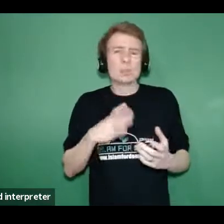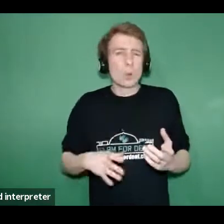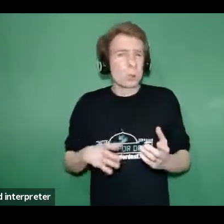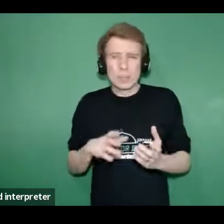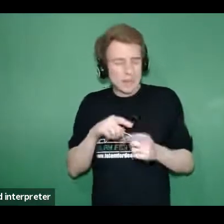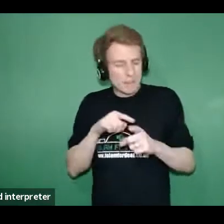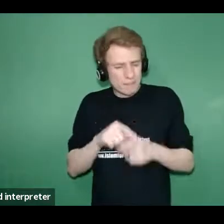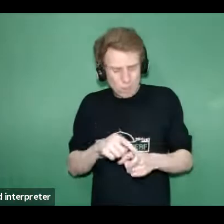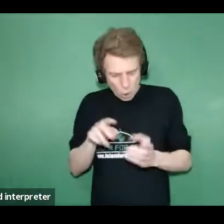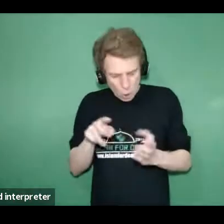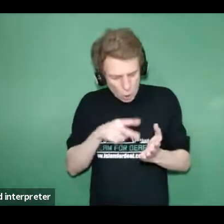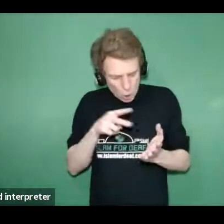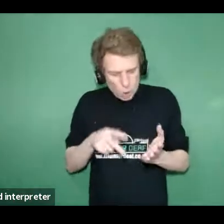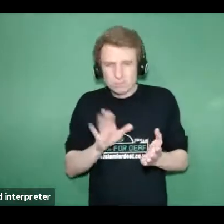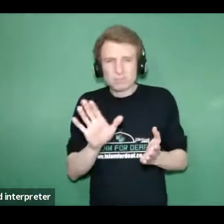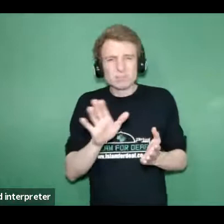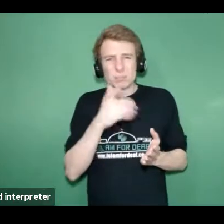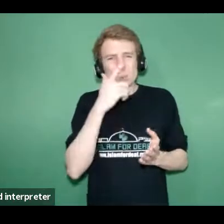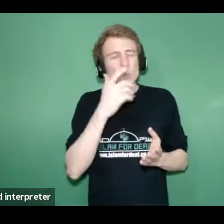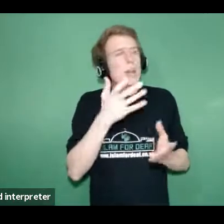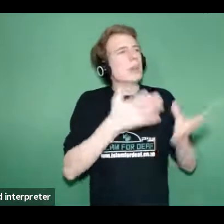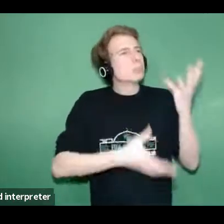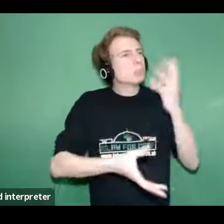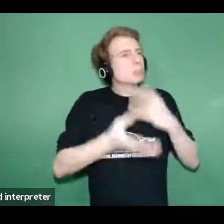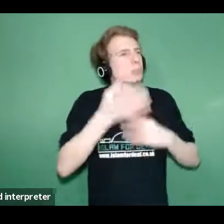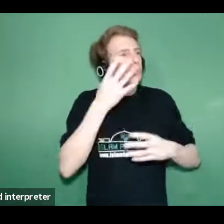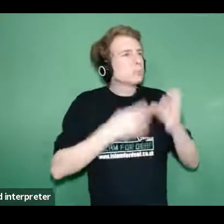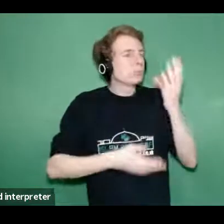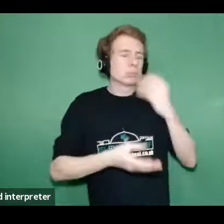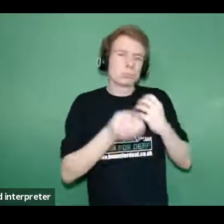in the faith or the Iman of the individual.